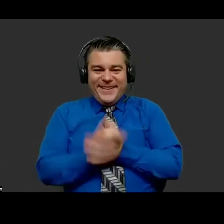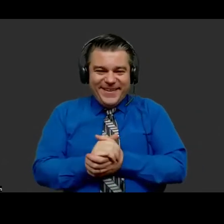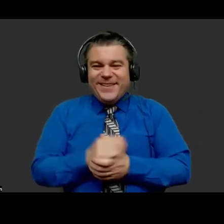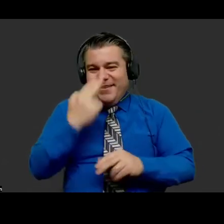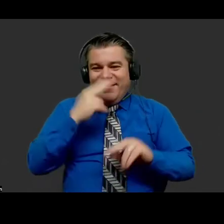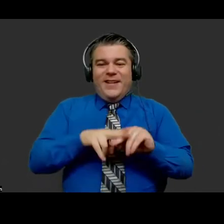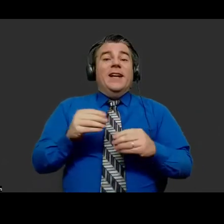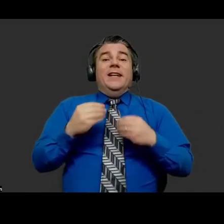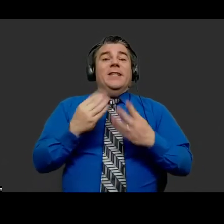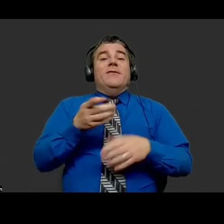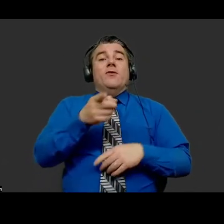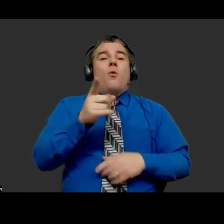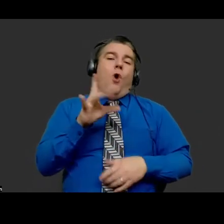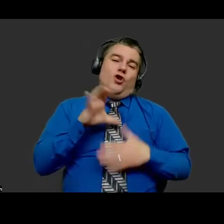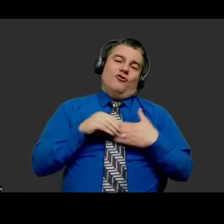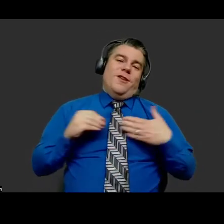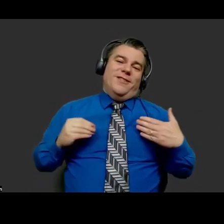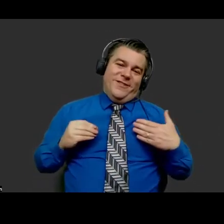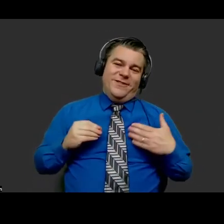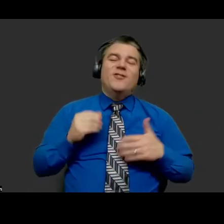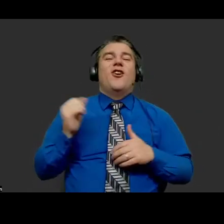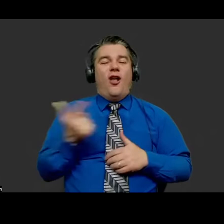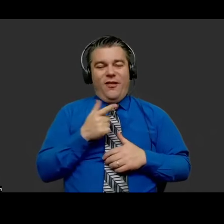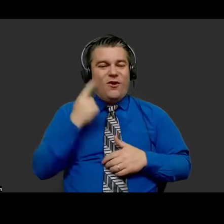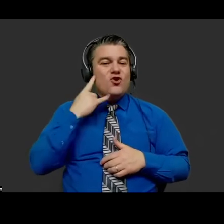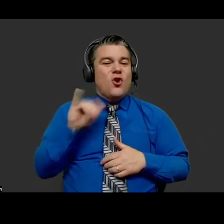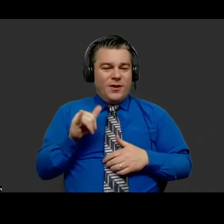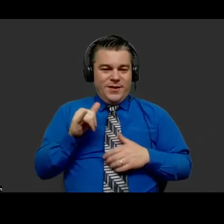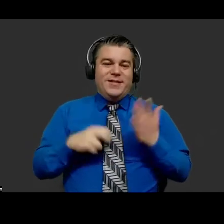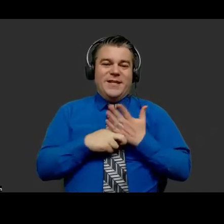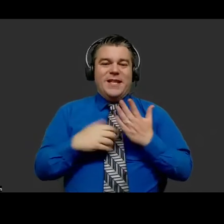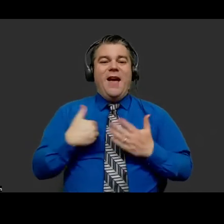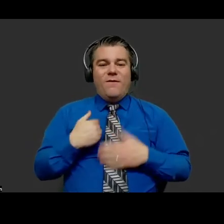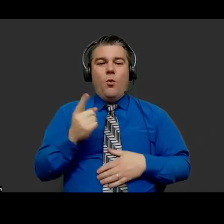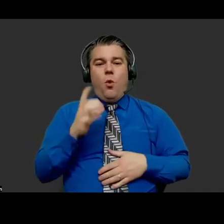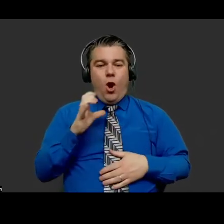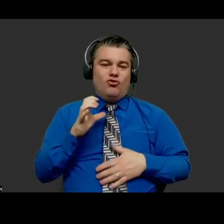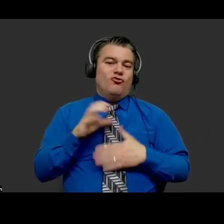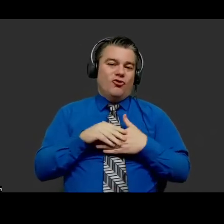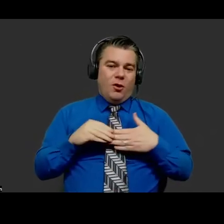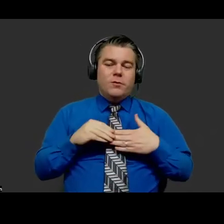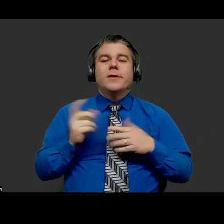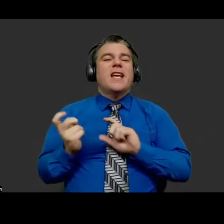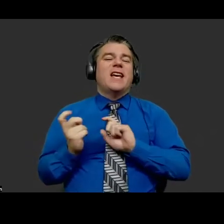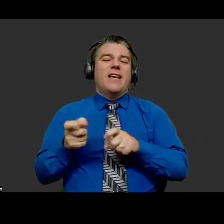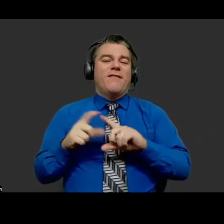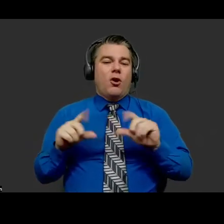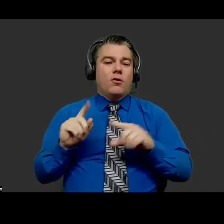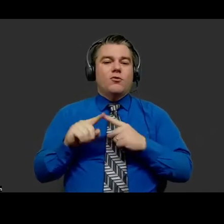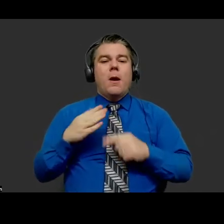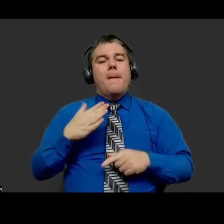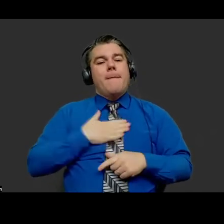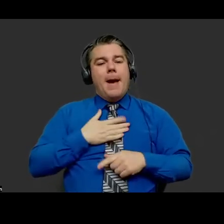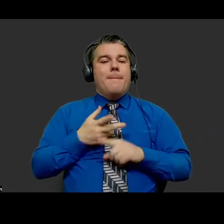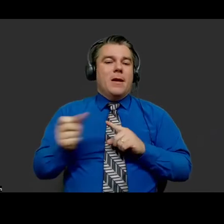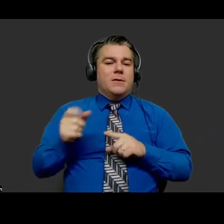you $100. Okay, all the golden tickets have $100, and it's a gift card to the My Plexus print, so you can go